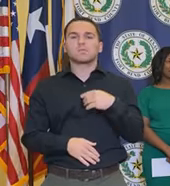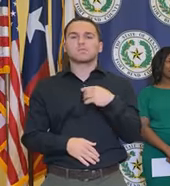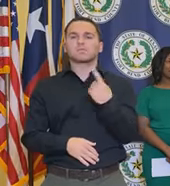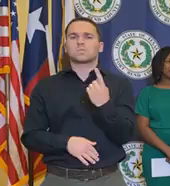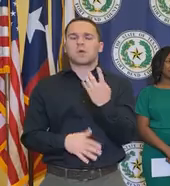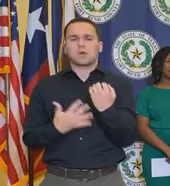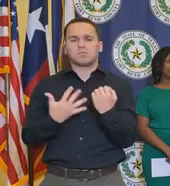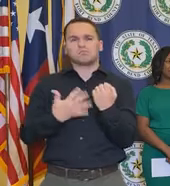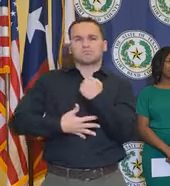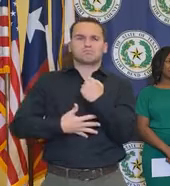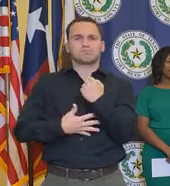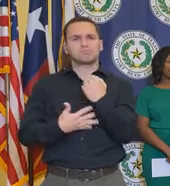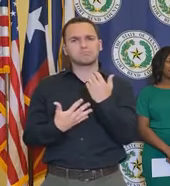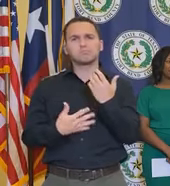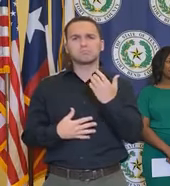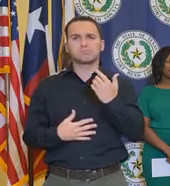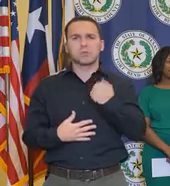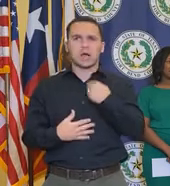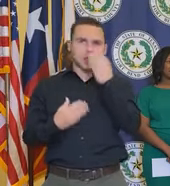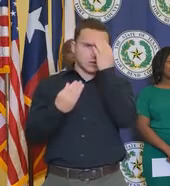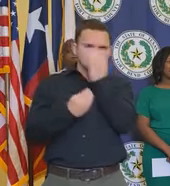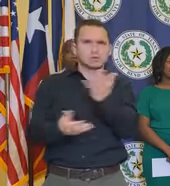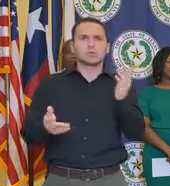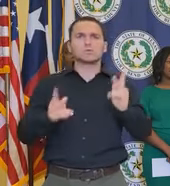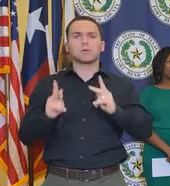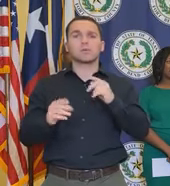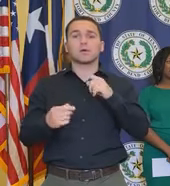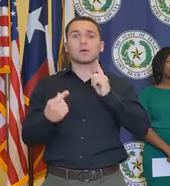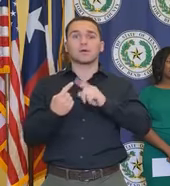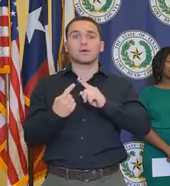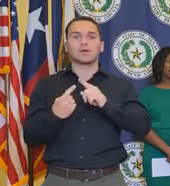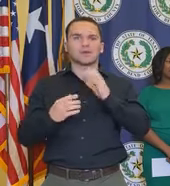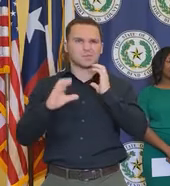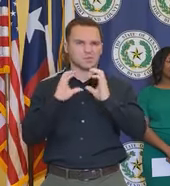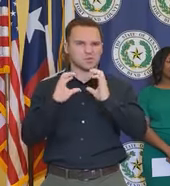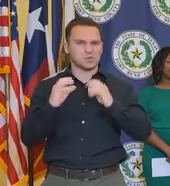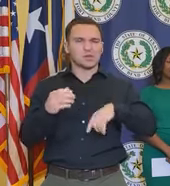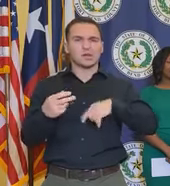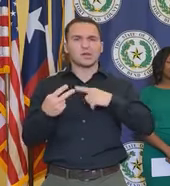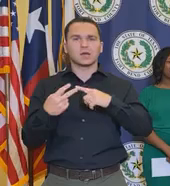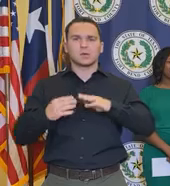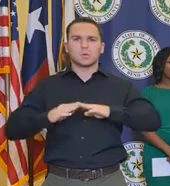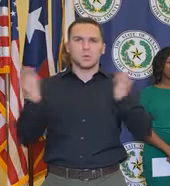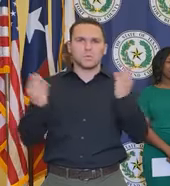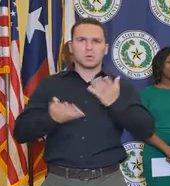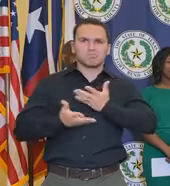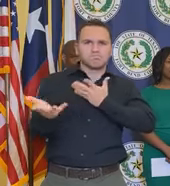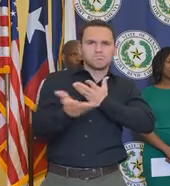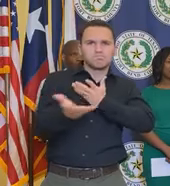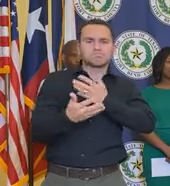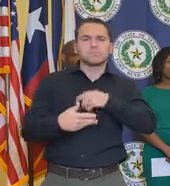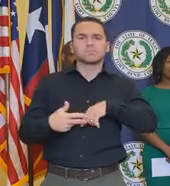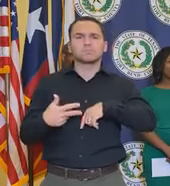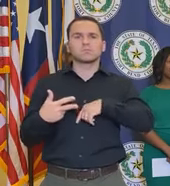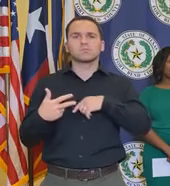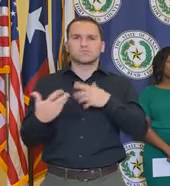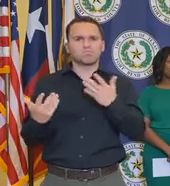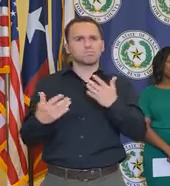number one priority I put in front of people was better communication, better transparency. You know, people should